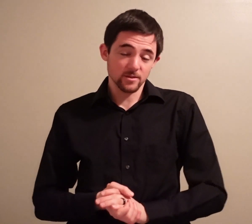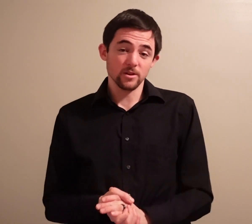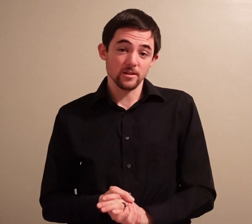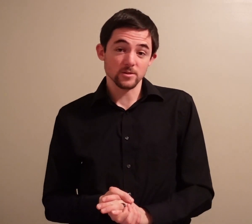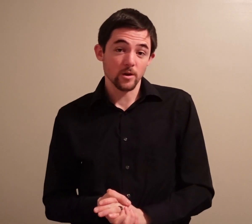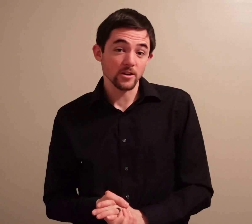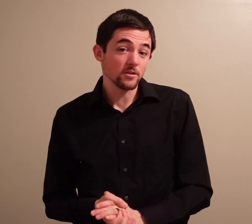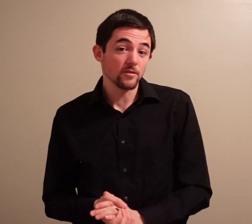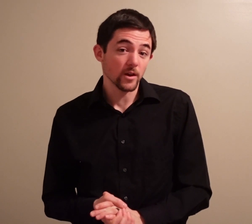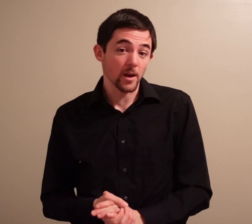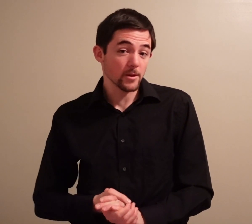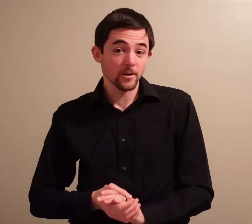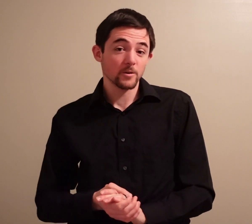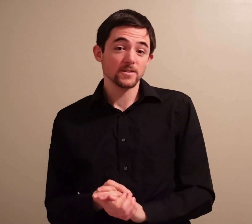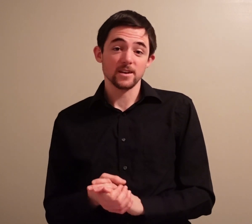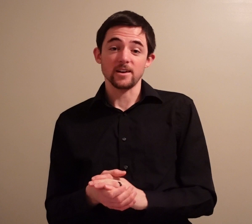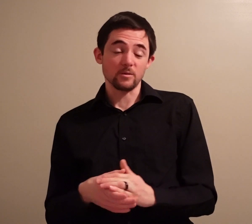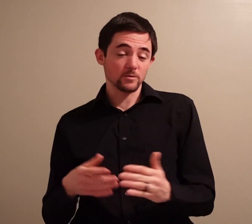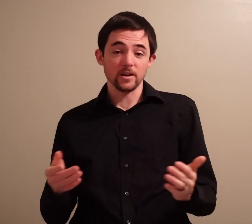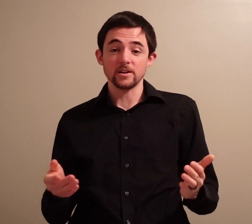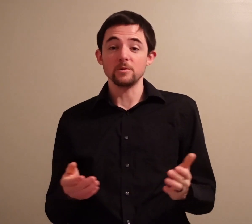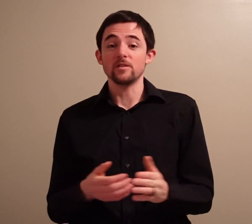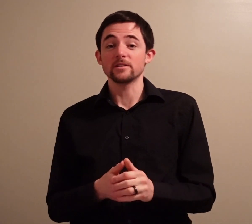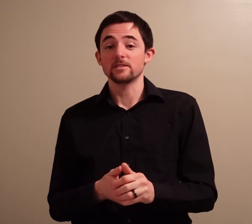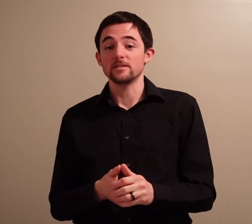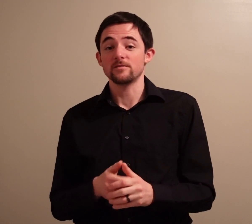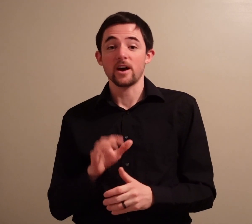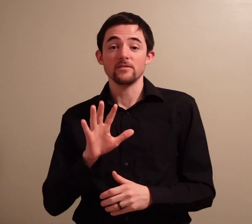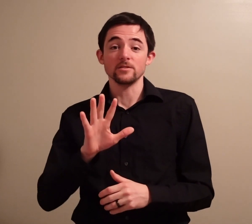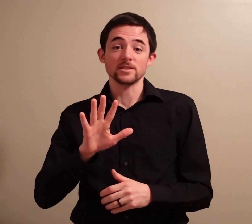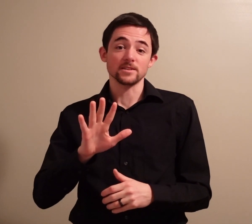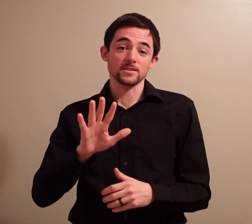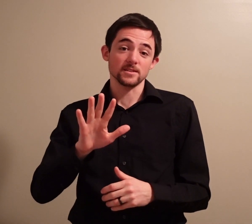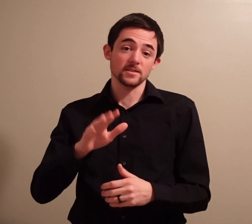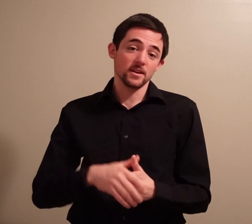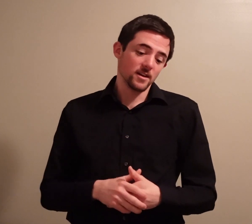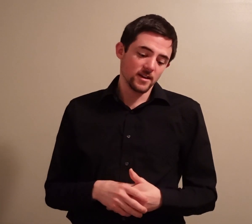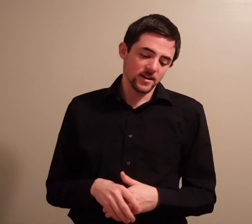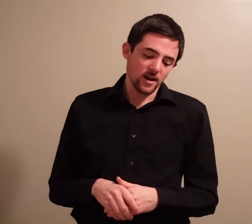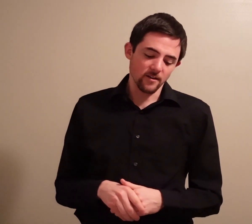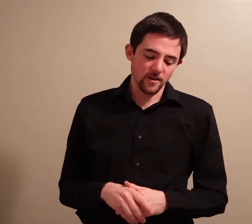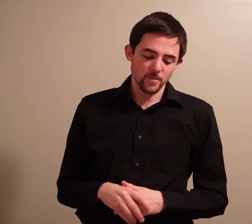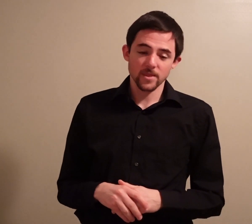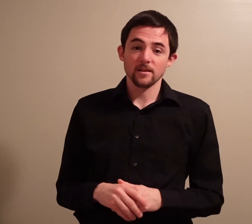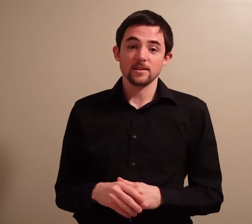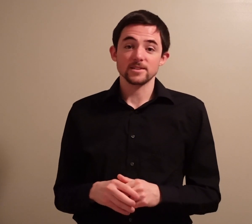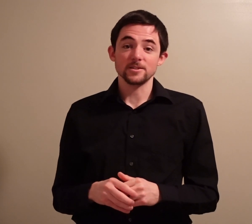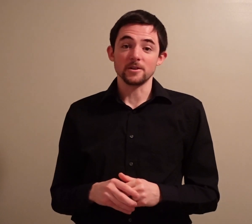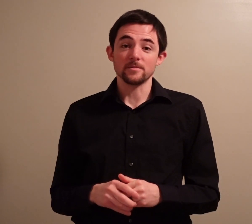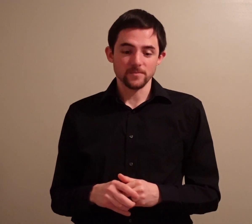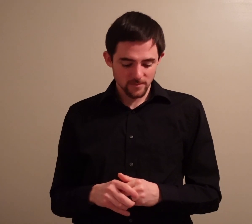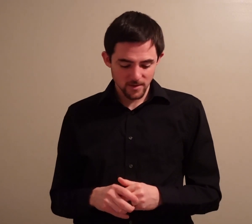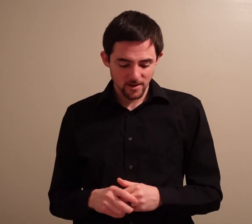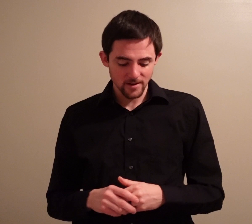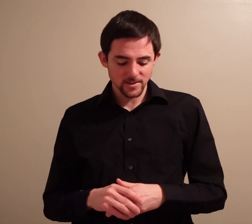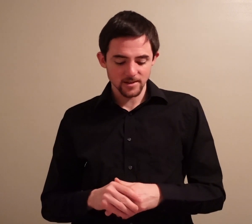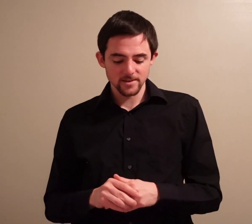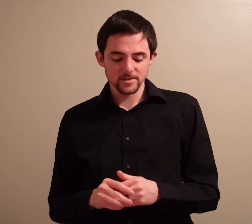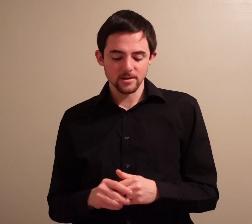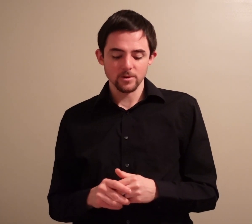complete the 20 new vocabulary words, and now we're ready to move on to the 5 new sentences. All right, let's do it. Okay, sentence number